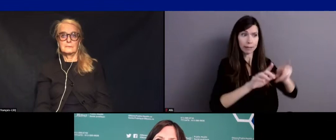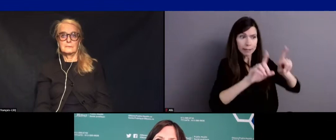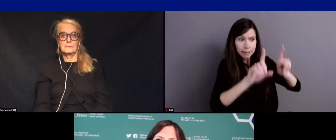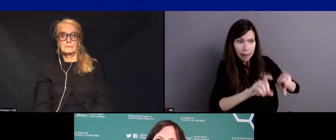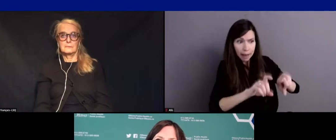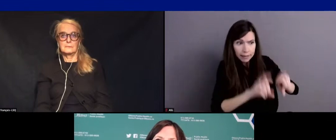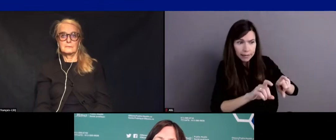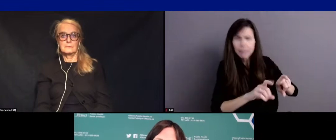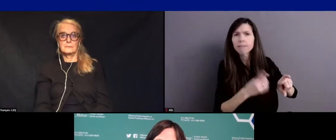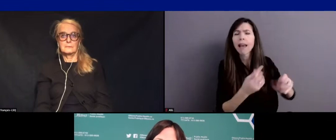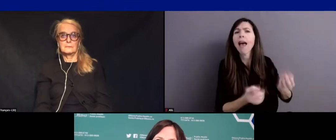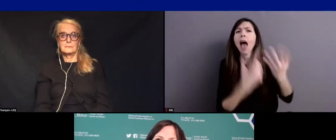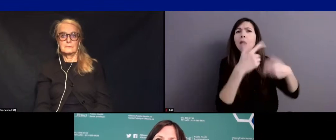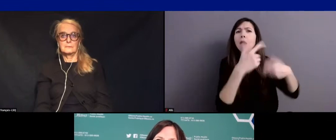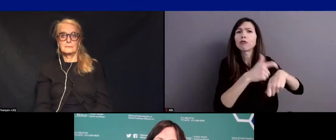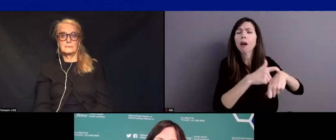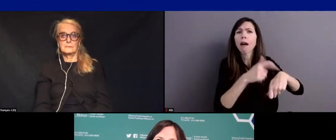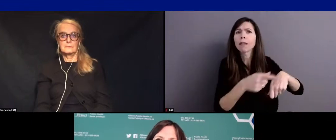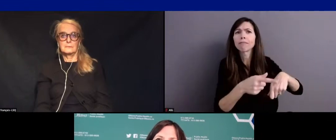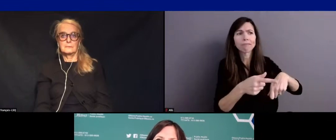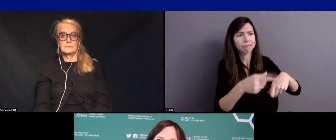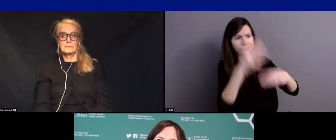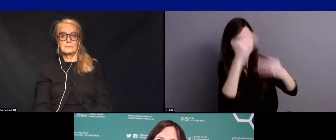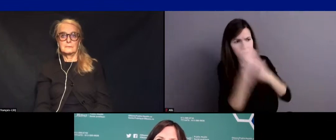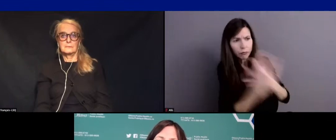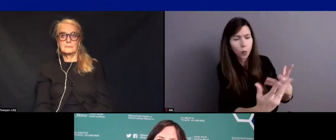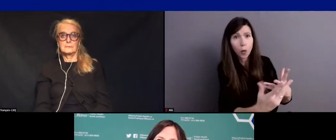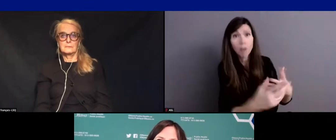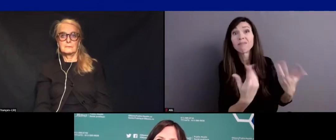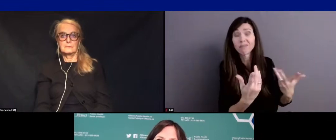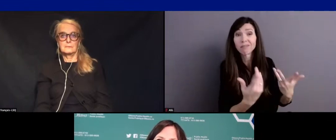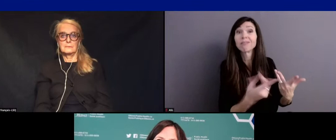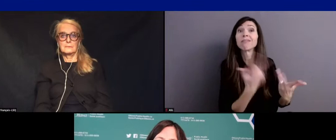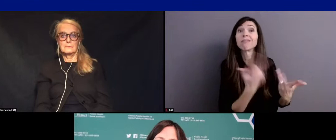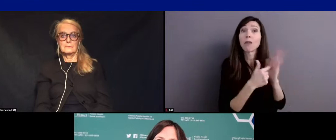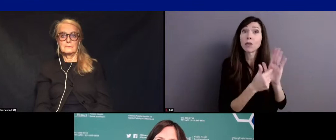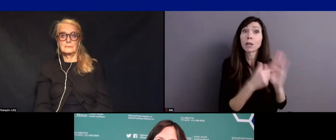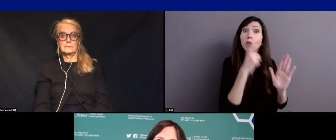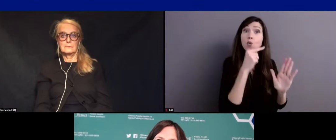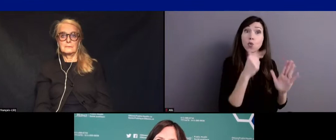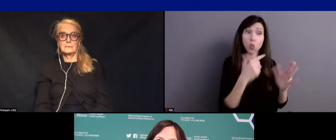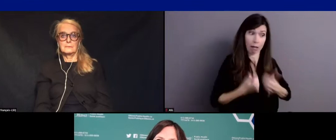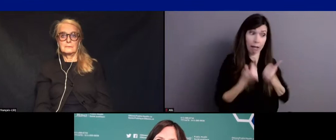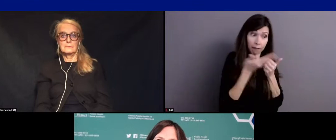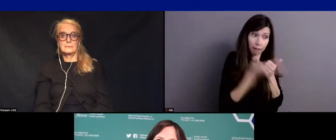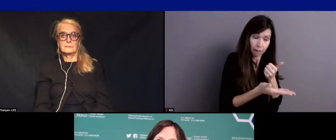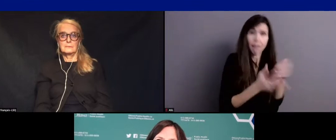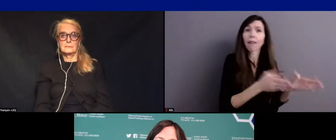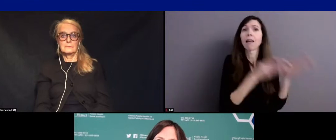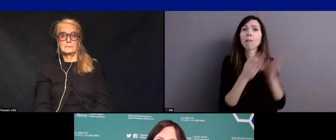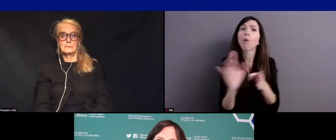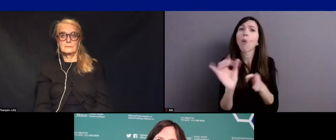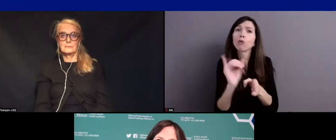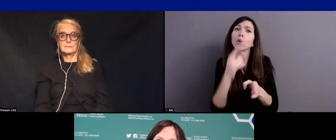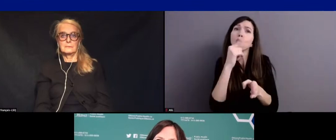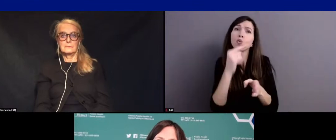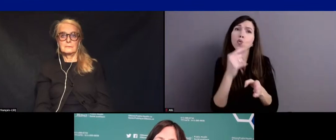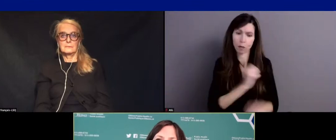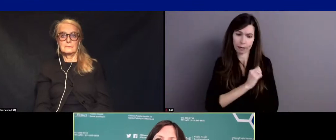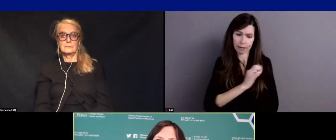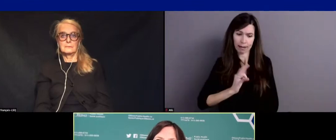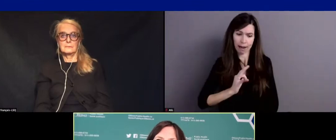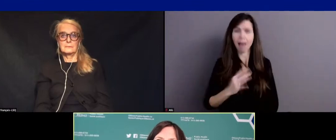testing that's done on staff every 2 weeks, and as well as for getting tests back for homes that have an outbreak?